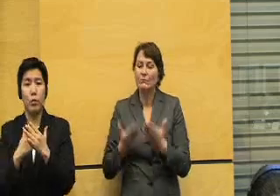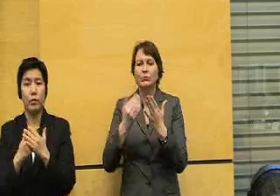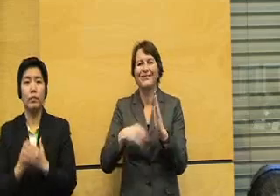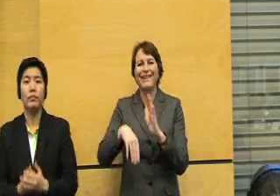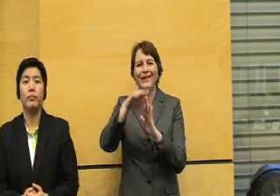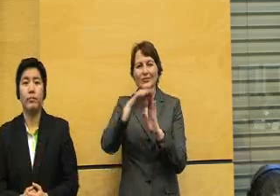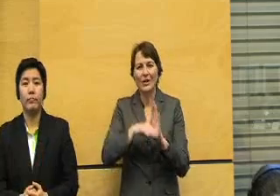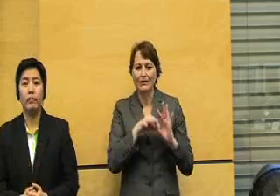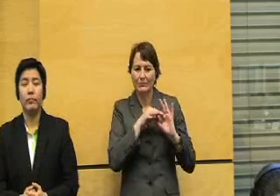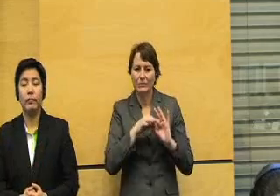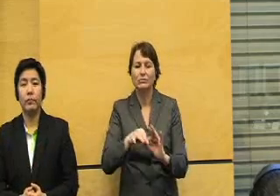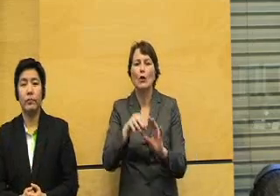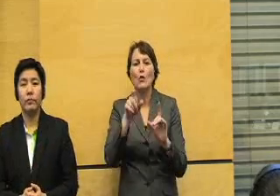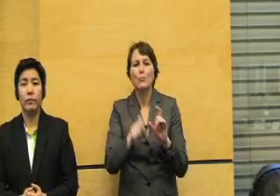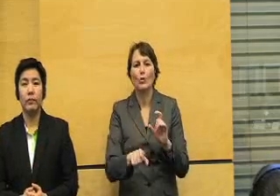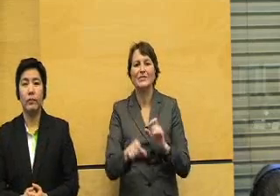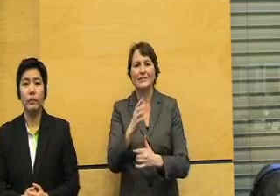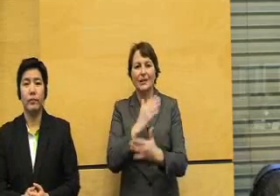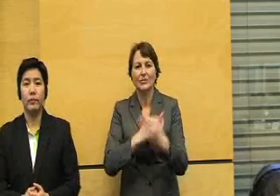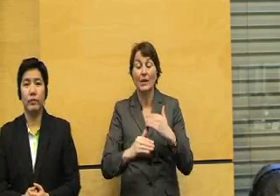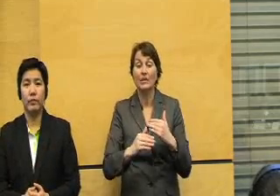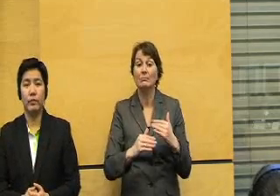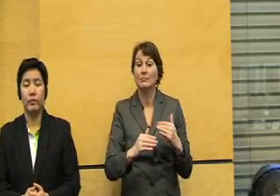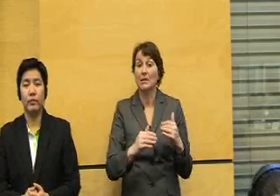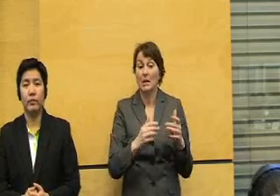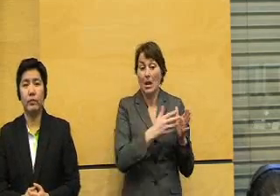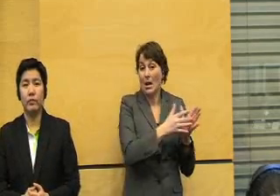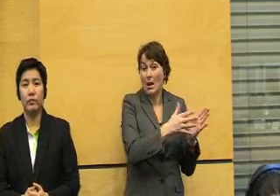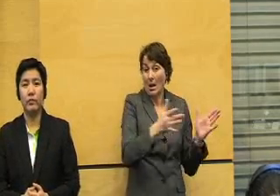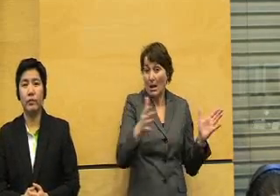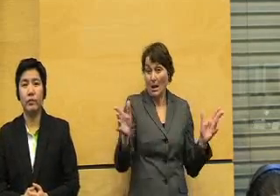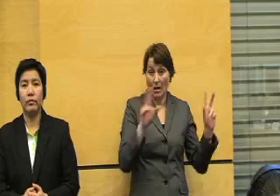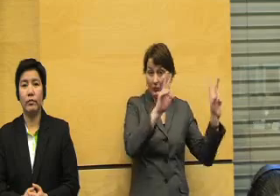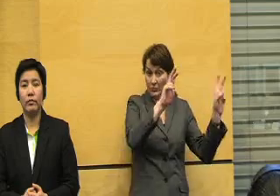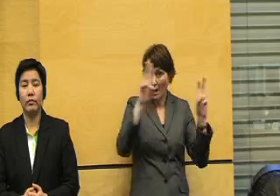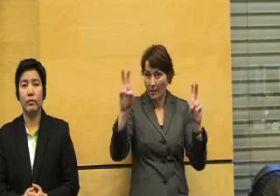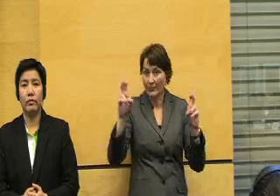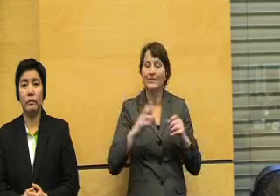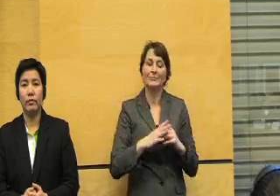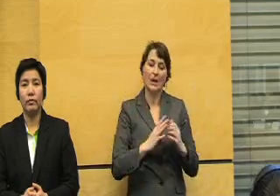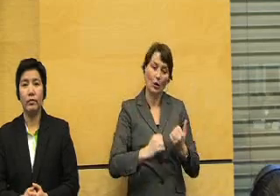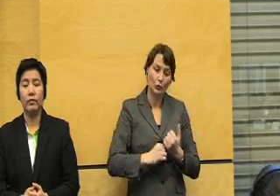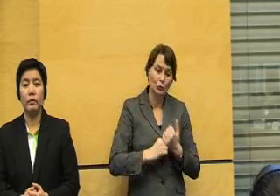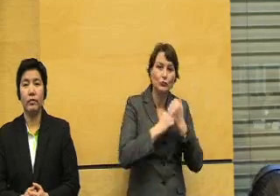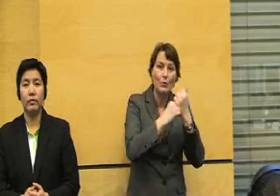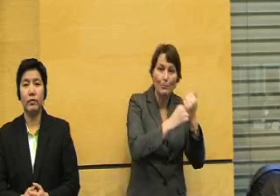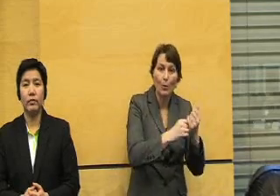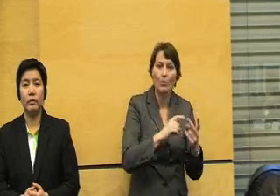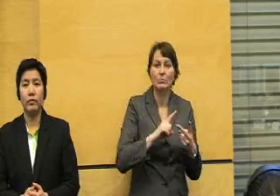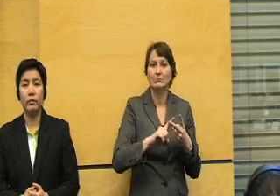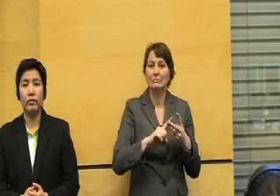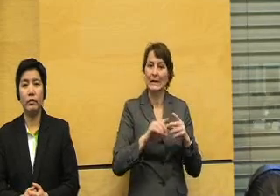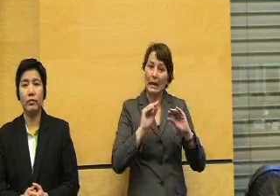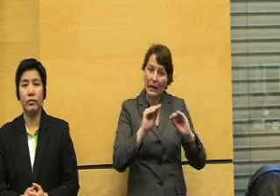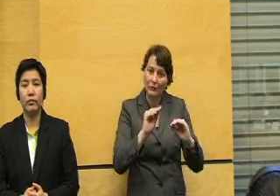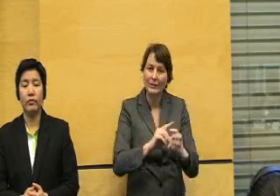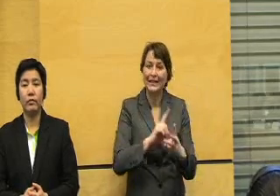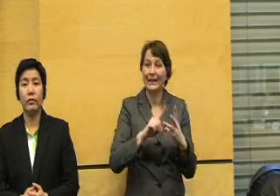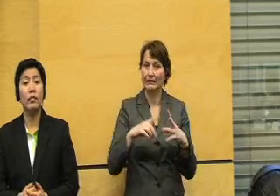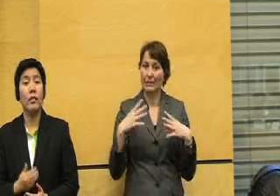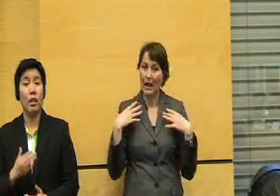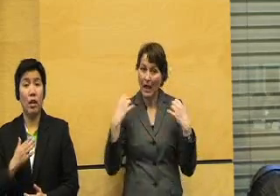with disability, ranging from issues such as support and grants, education and health